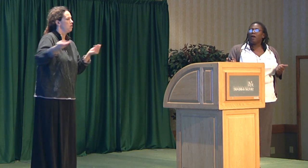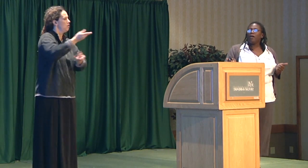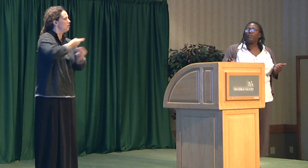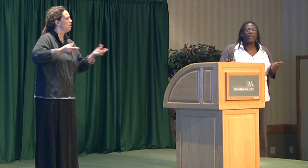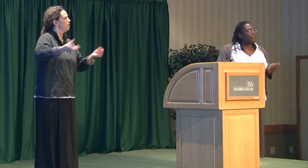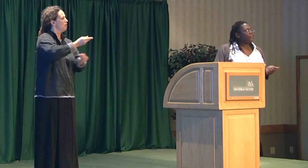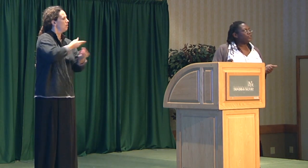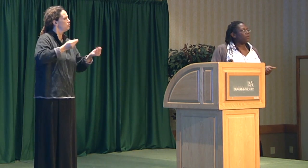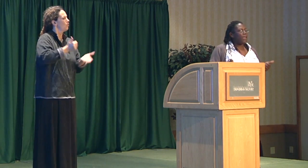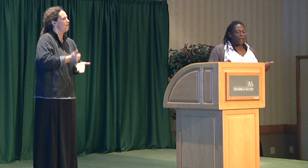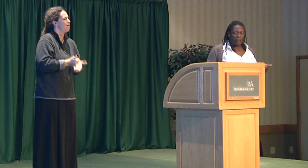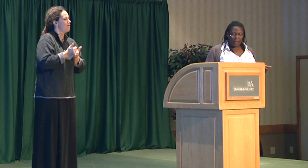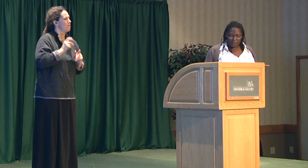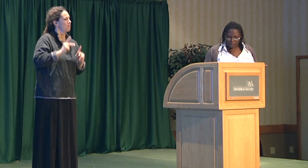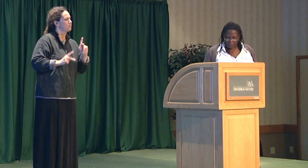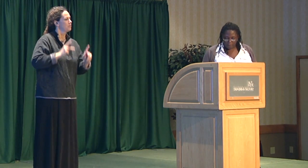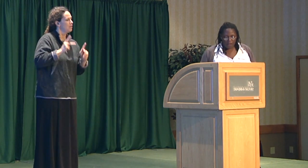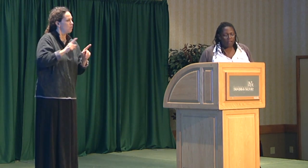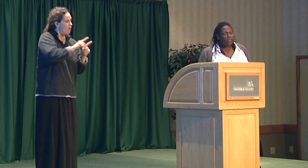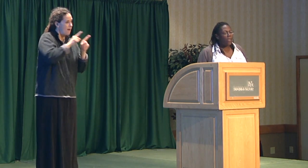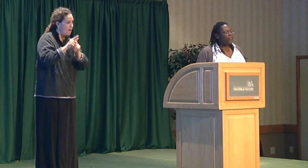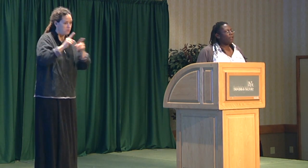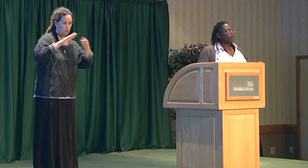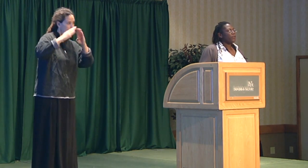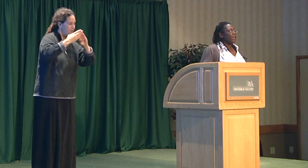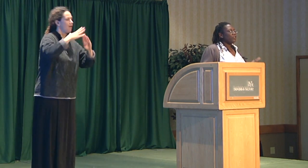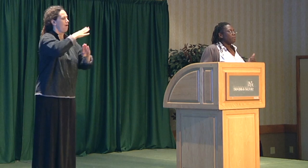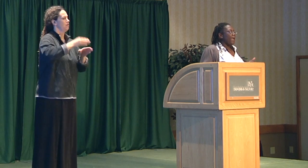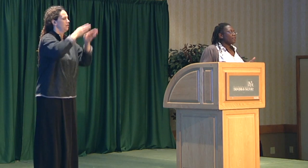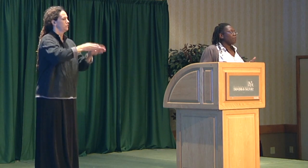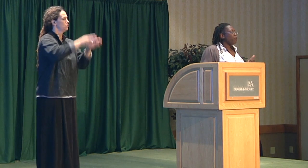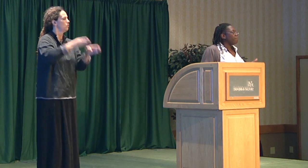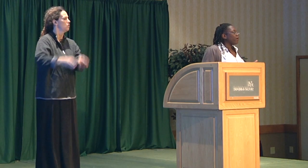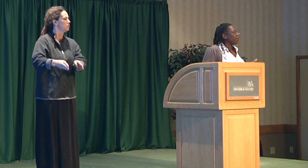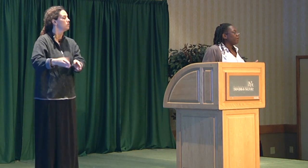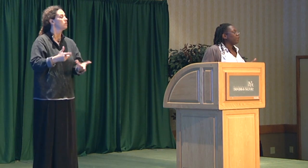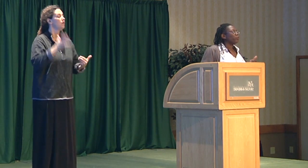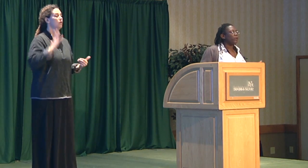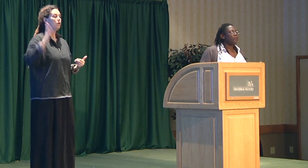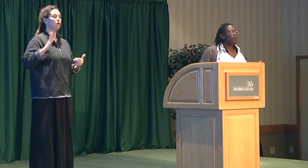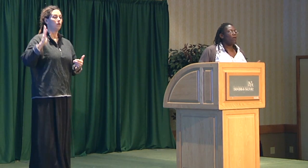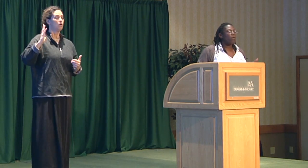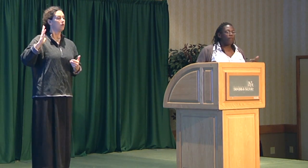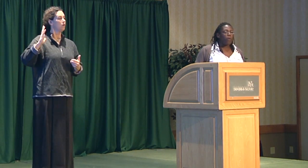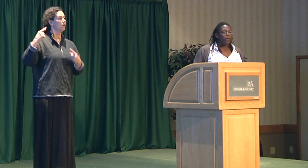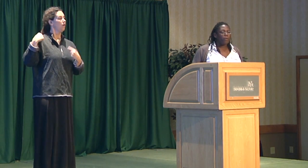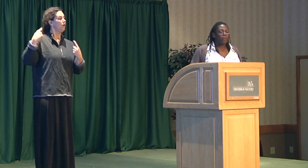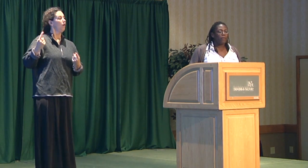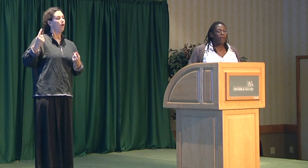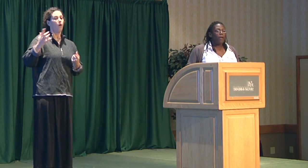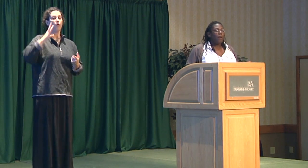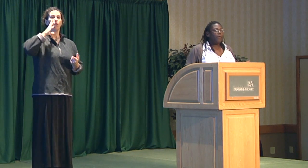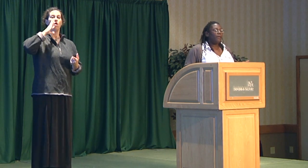aspects of the individual and collective. So healthcare communication in the past had primarily been either written or